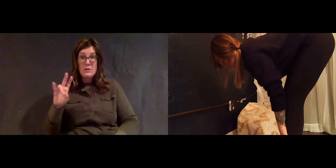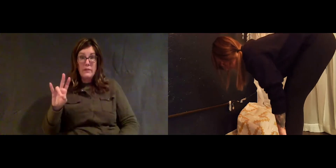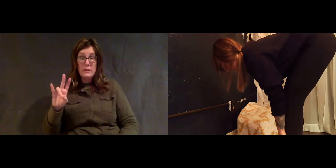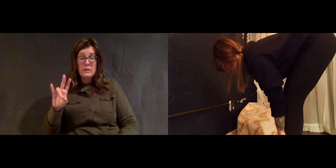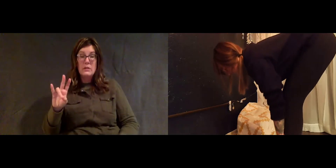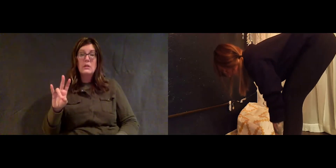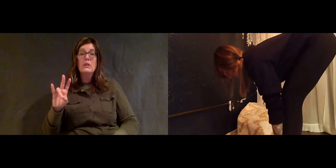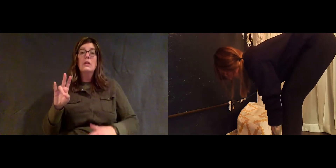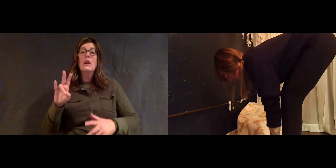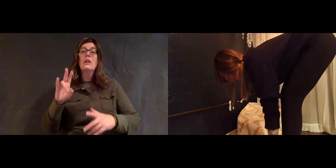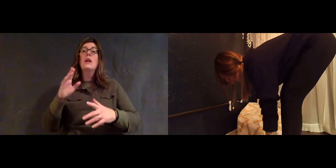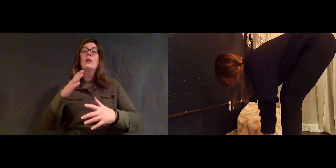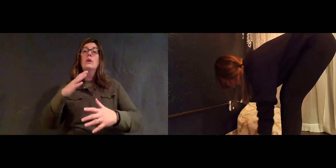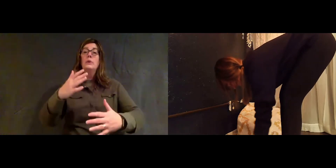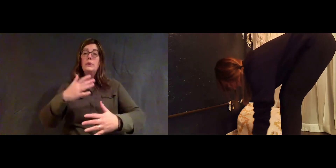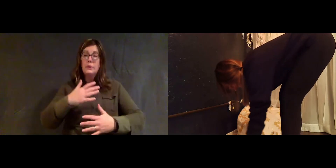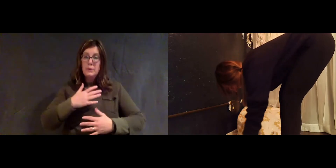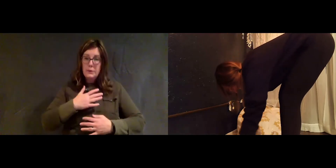Exhale, release back down.